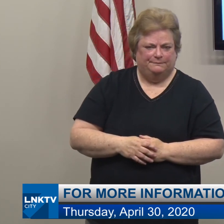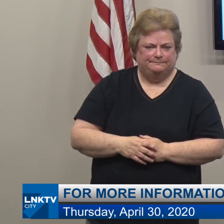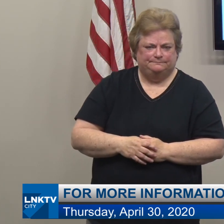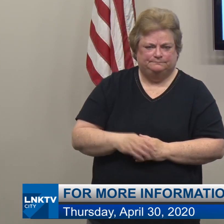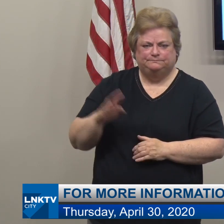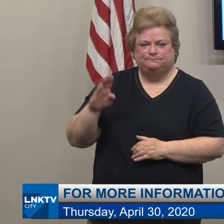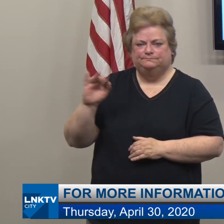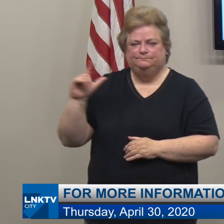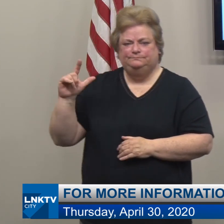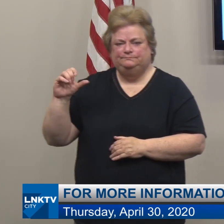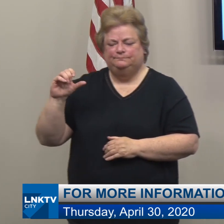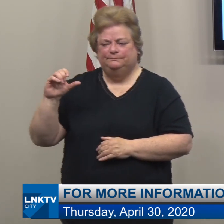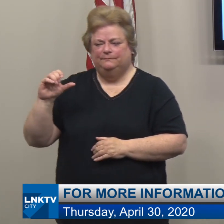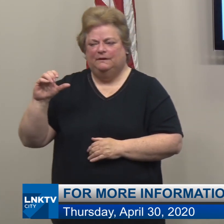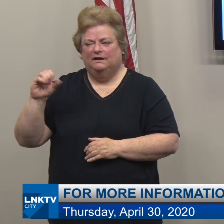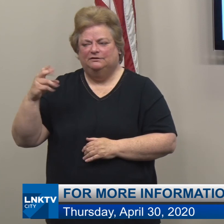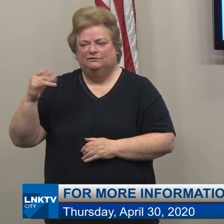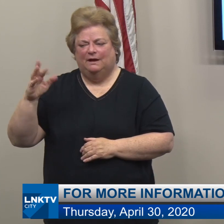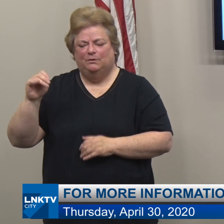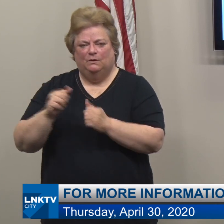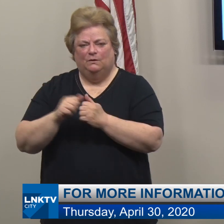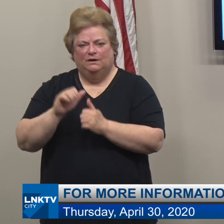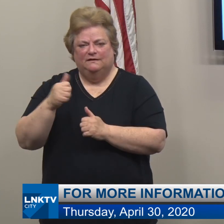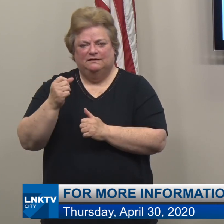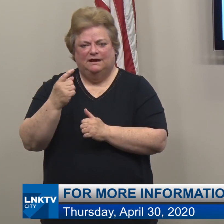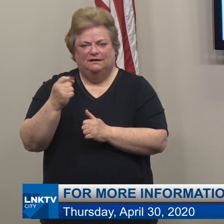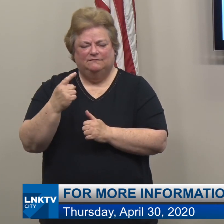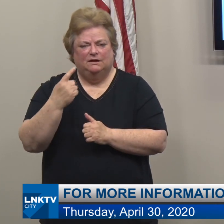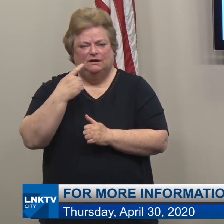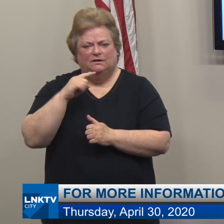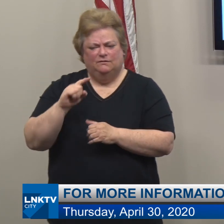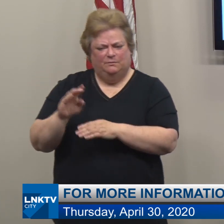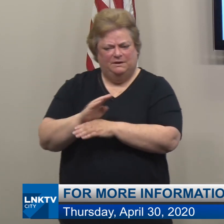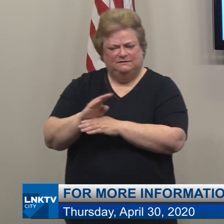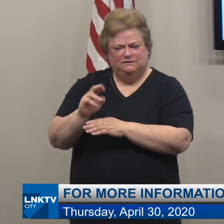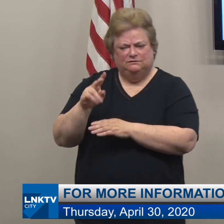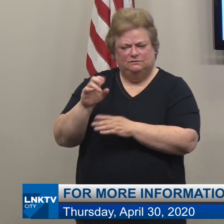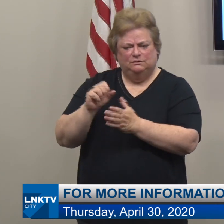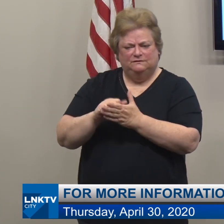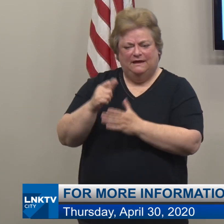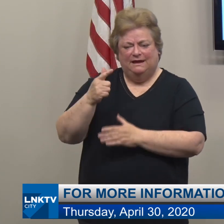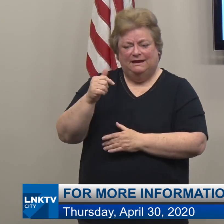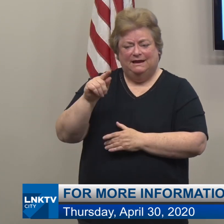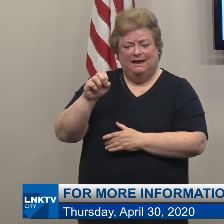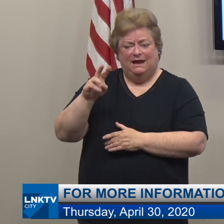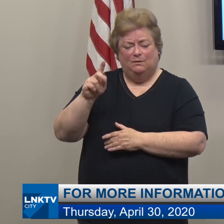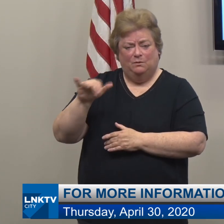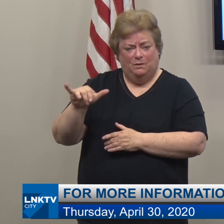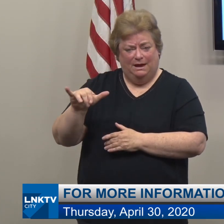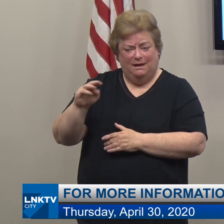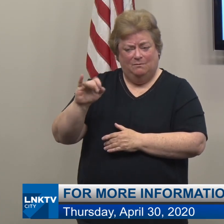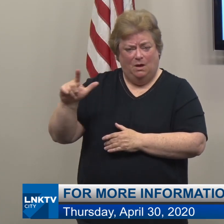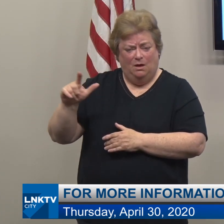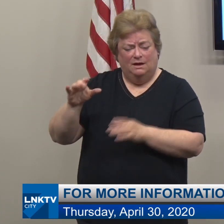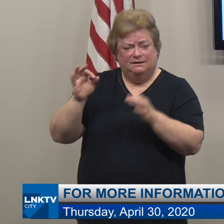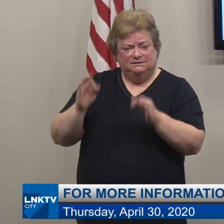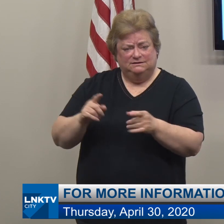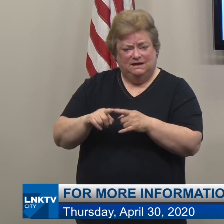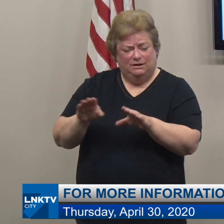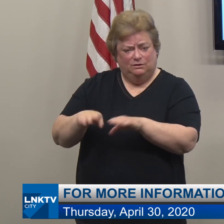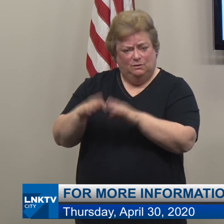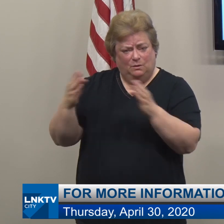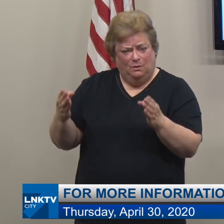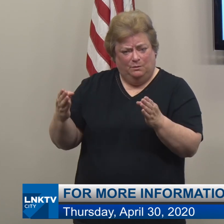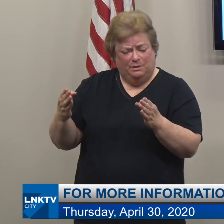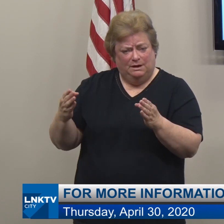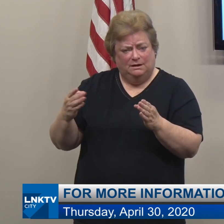This is Bill again with 1011. Some big business news coming out today was that Gateway has decided to reopen. I was curious